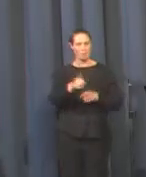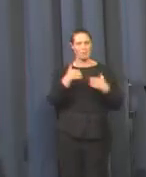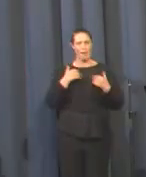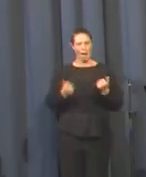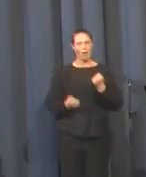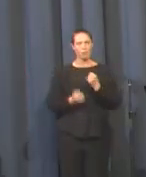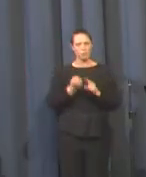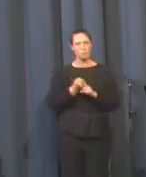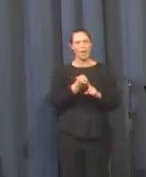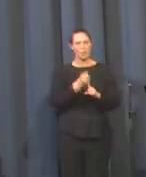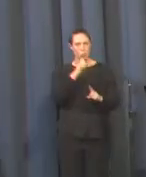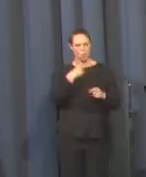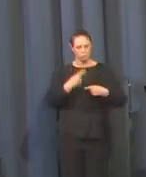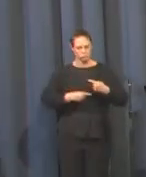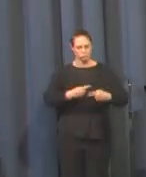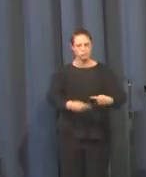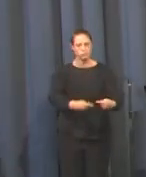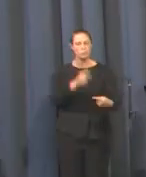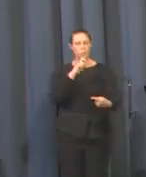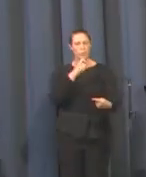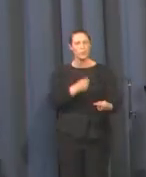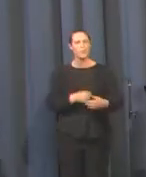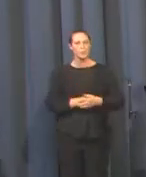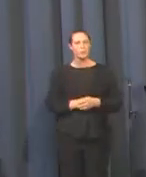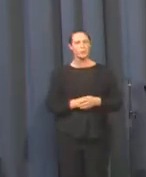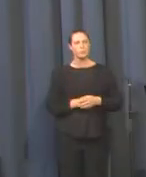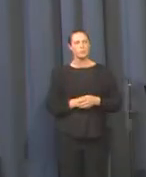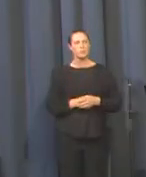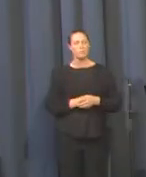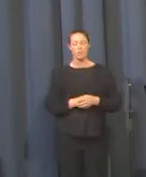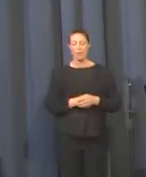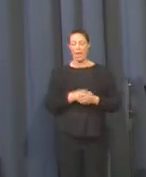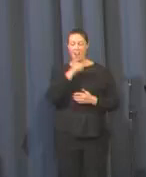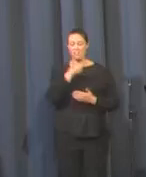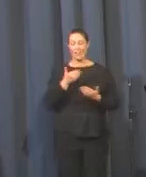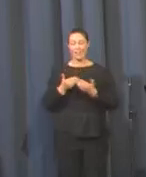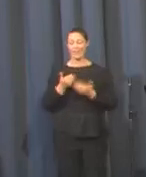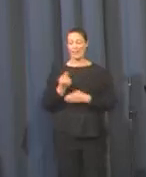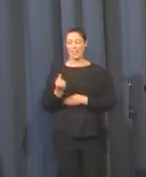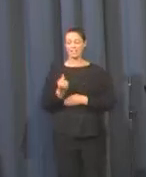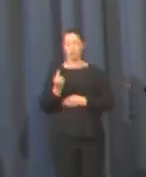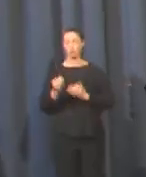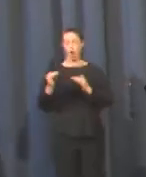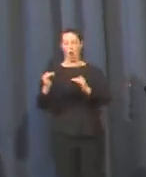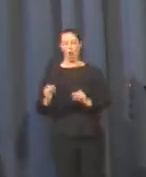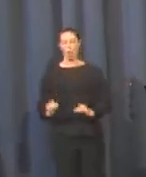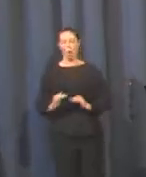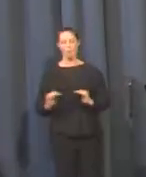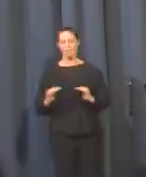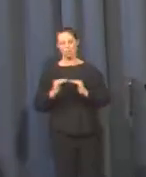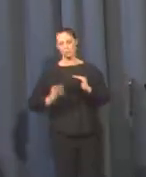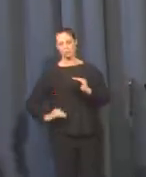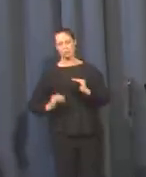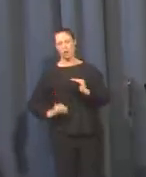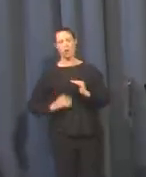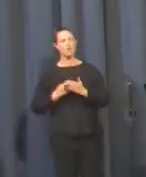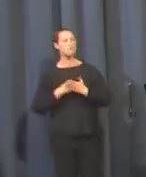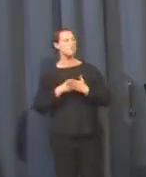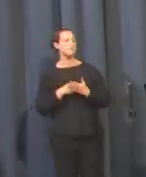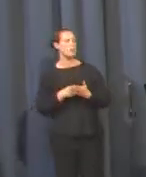their effects. And for any of the individuals that had lower levels, we would